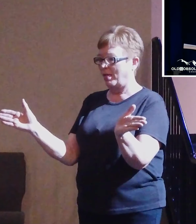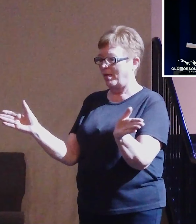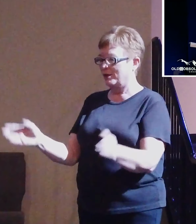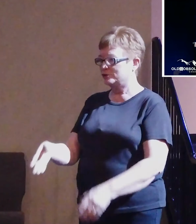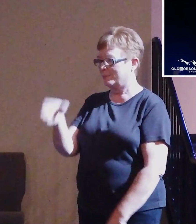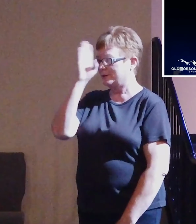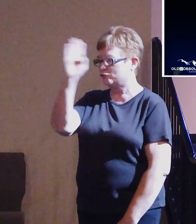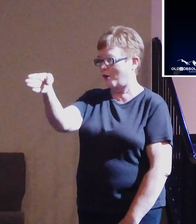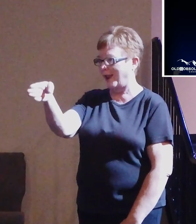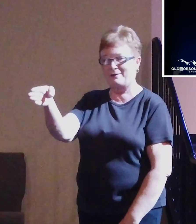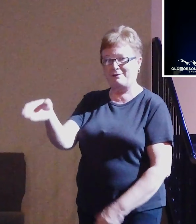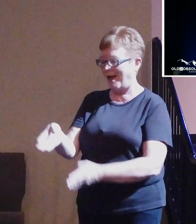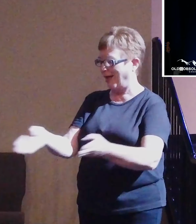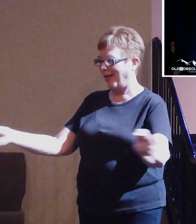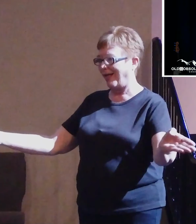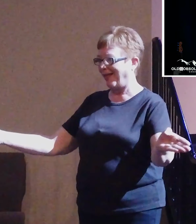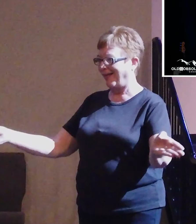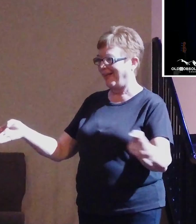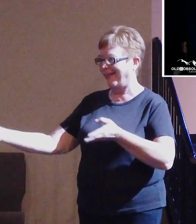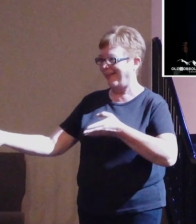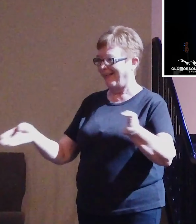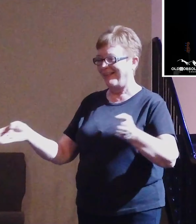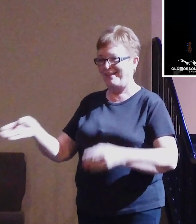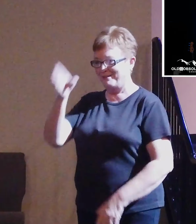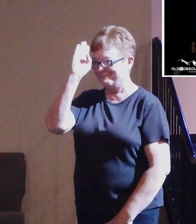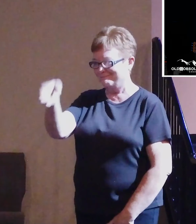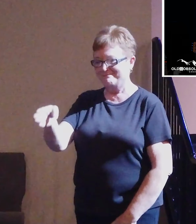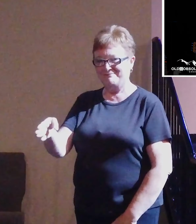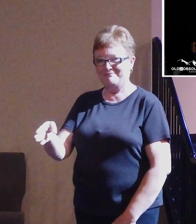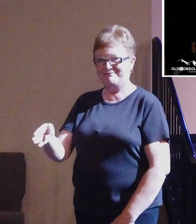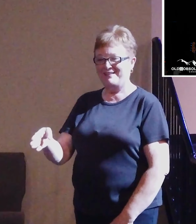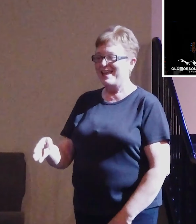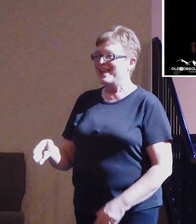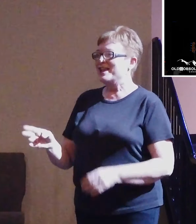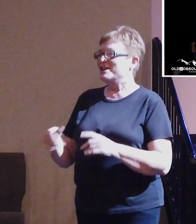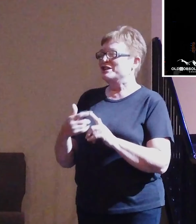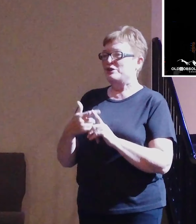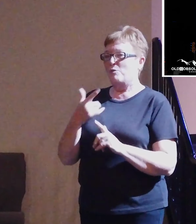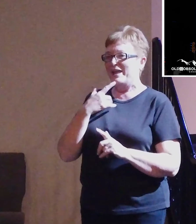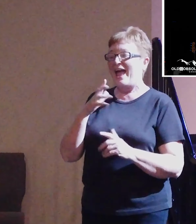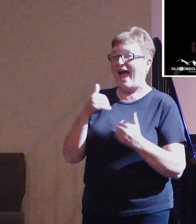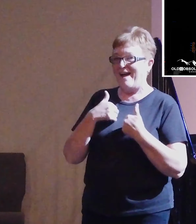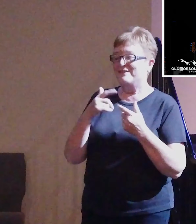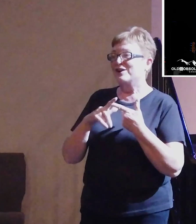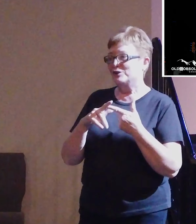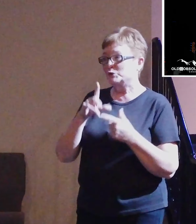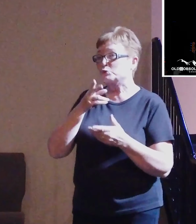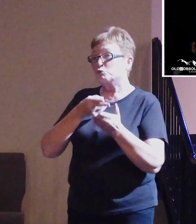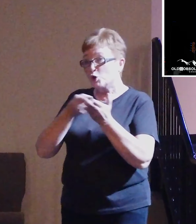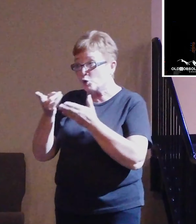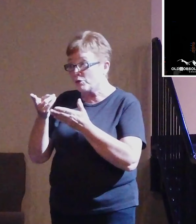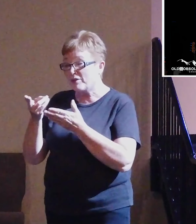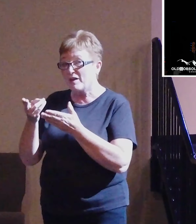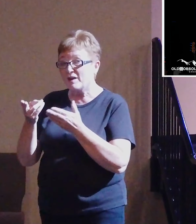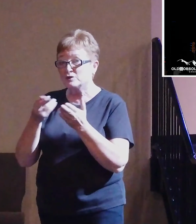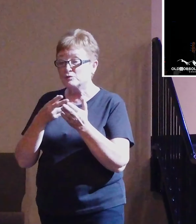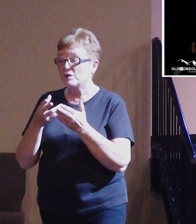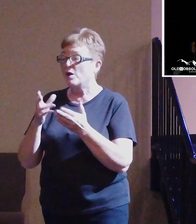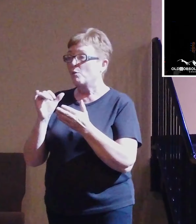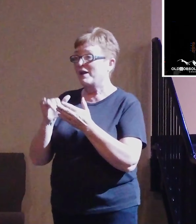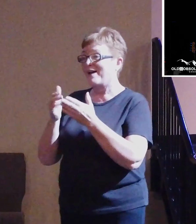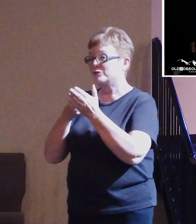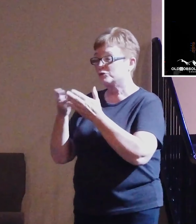then we have just plain old lying. Lying. Just the blatant replacement of truth for untruth.